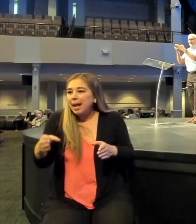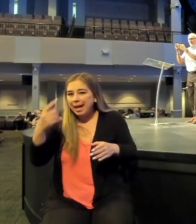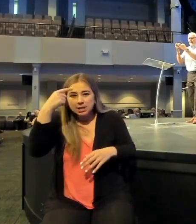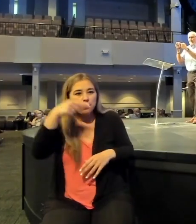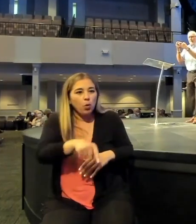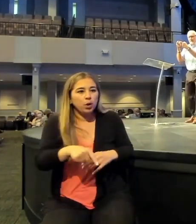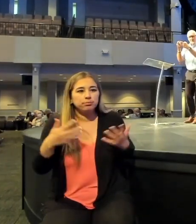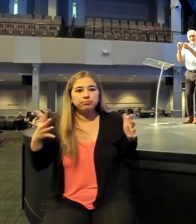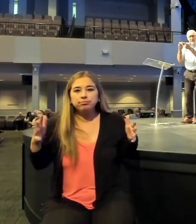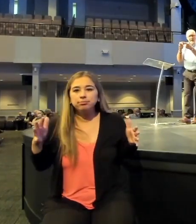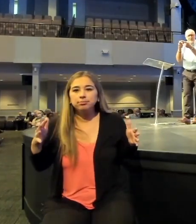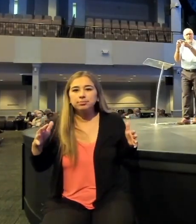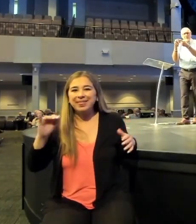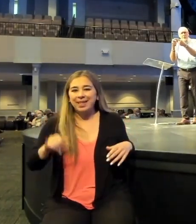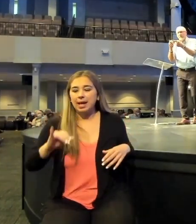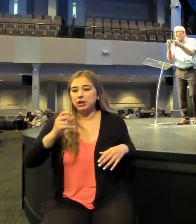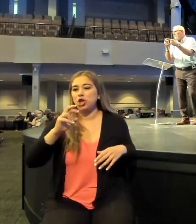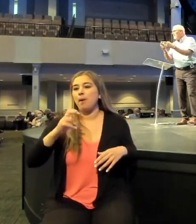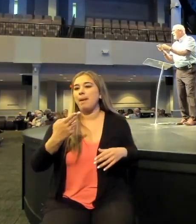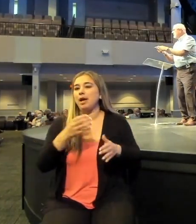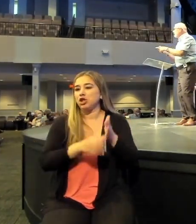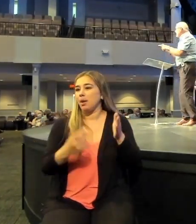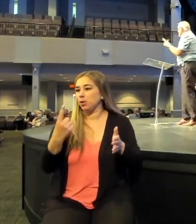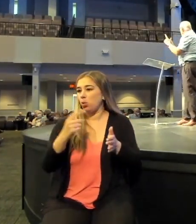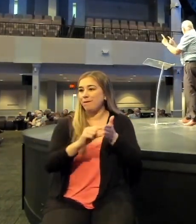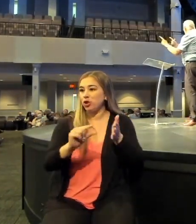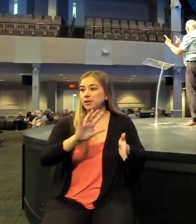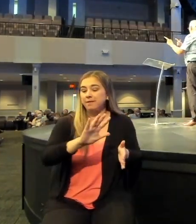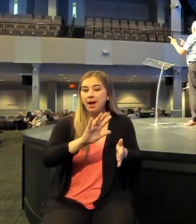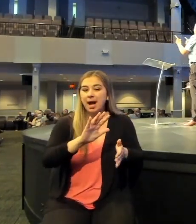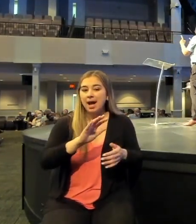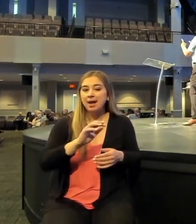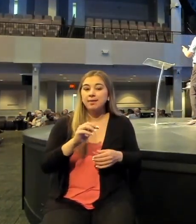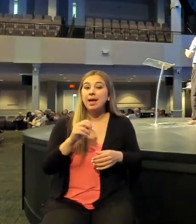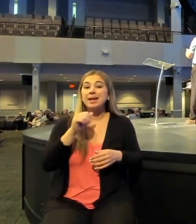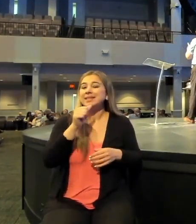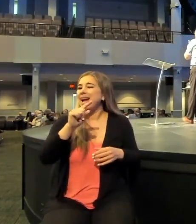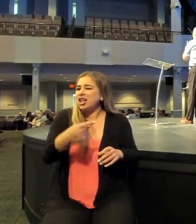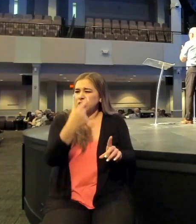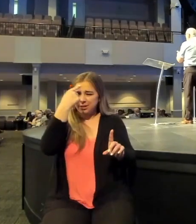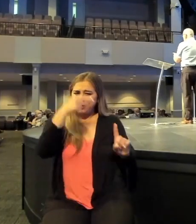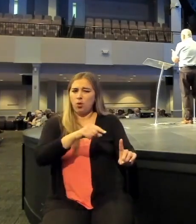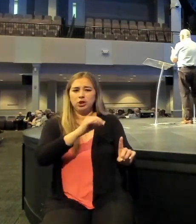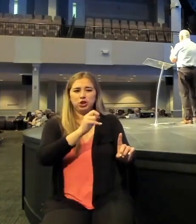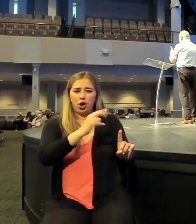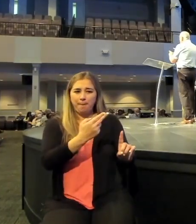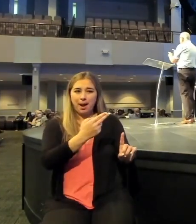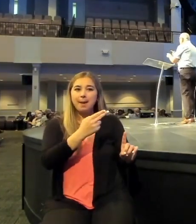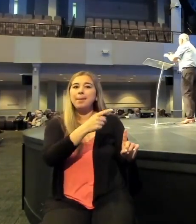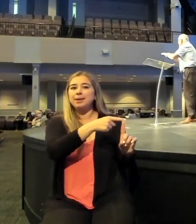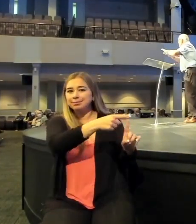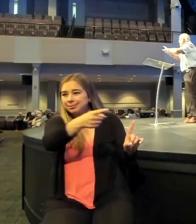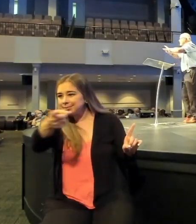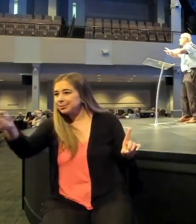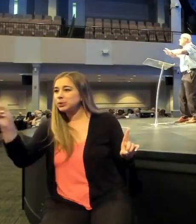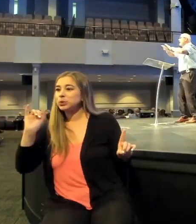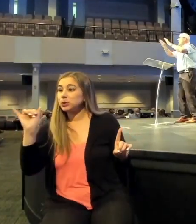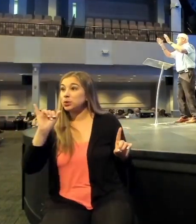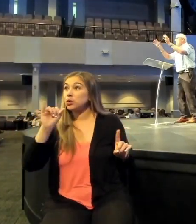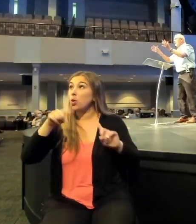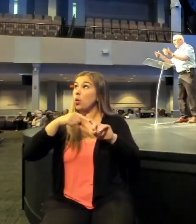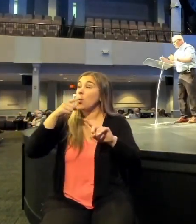Okay. That's Jeremiah chapter 1 verse 5. And it does not only apply to Jeremiah, it applies to you that when you were